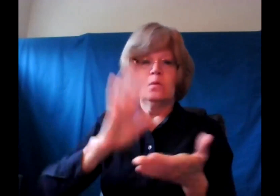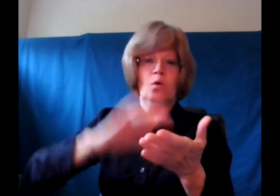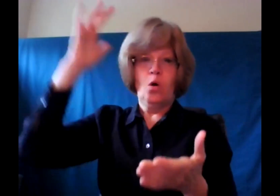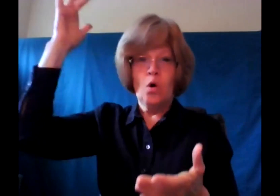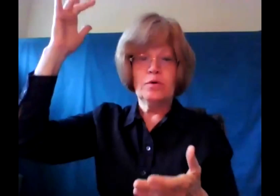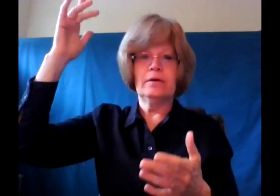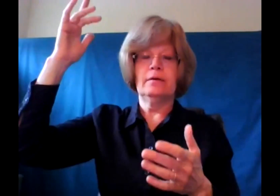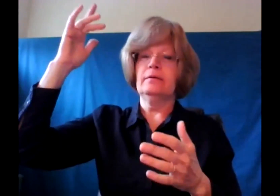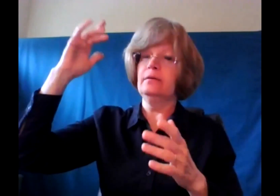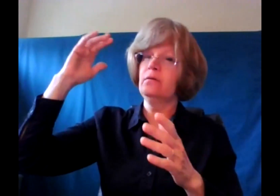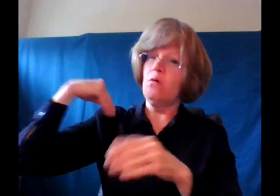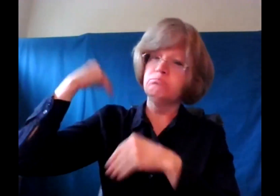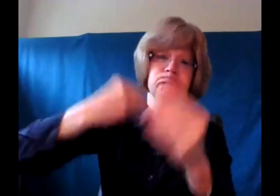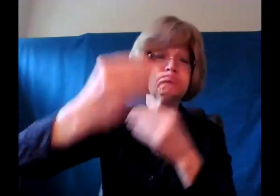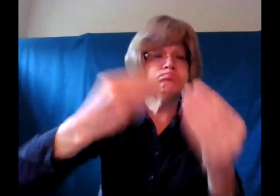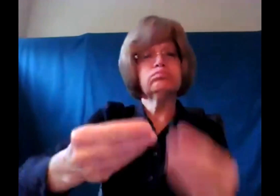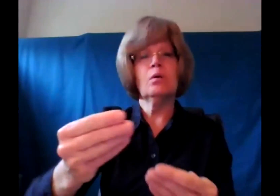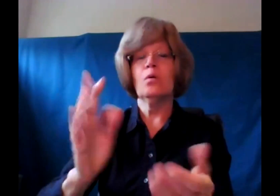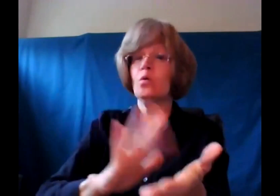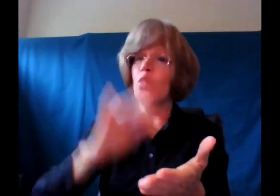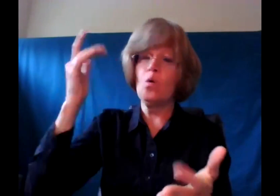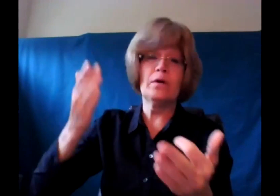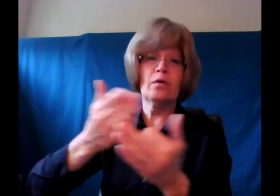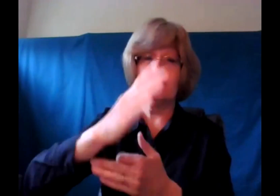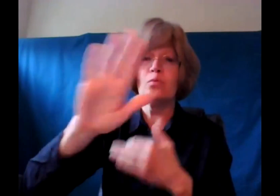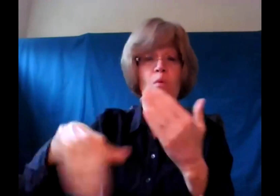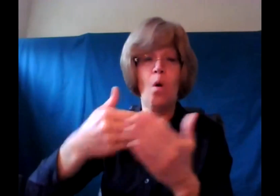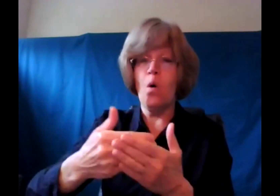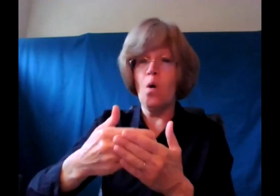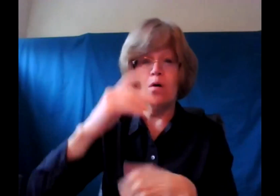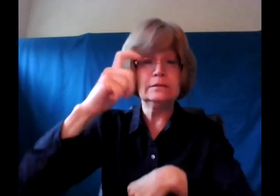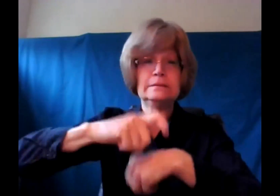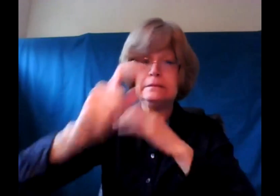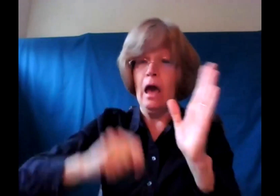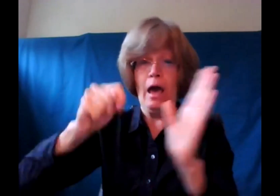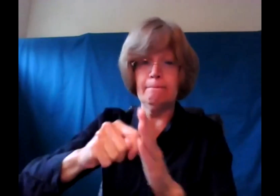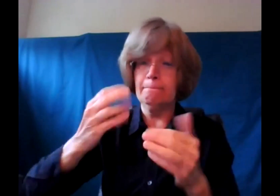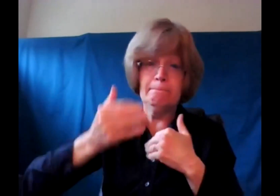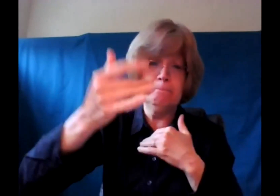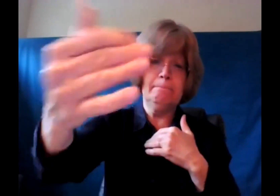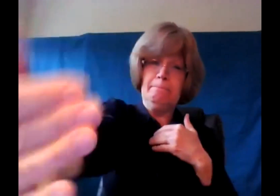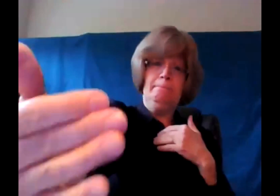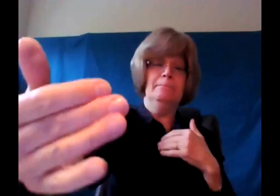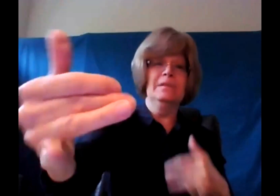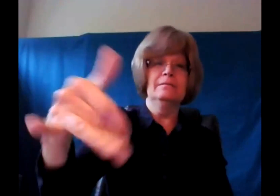Glory down all the generations. Glory through all millennia. Oh,